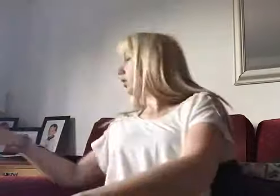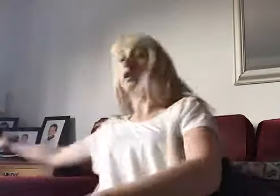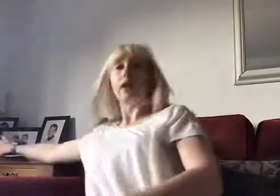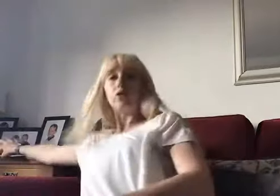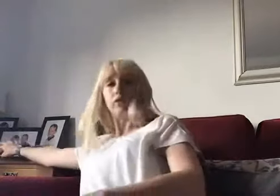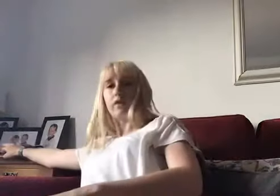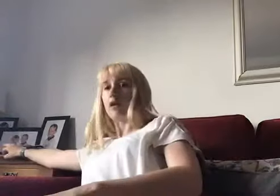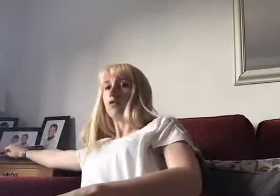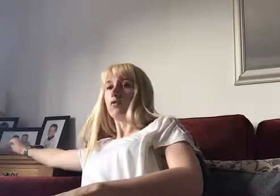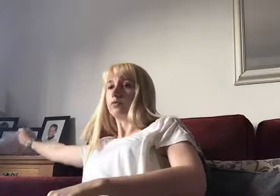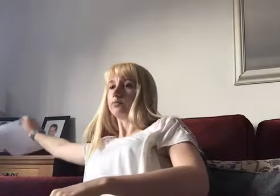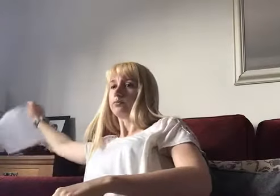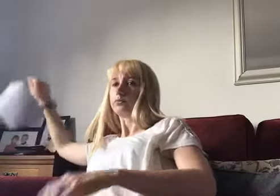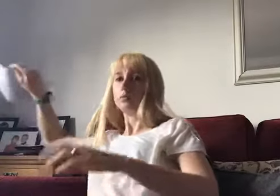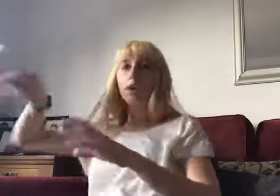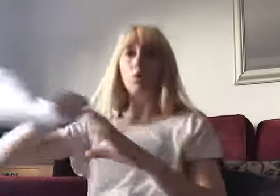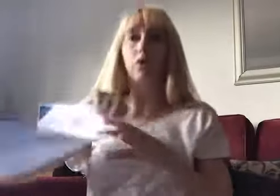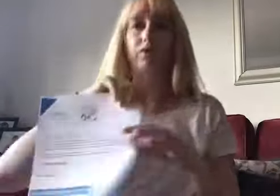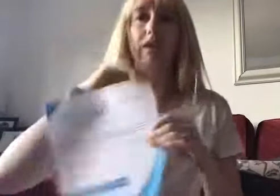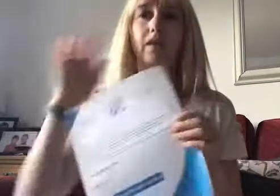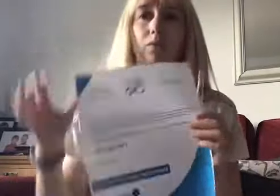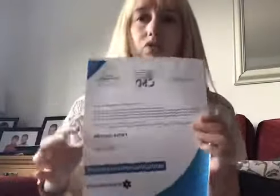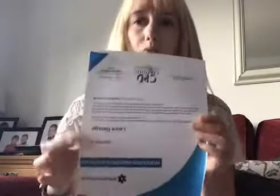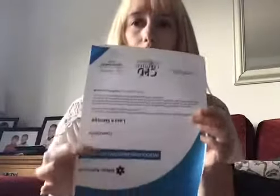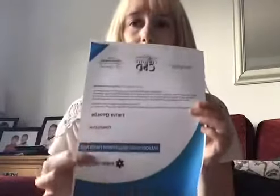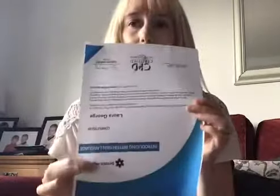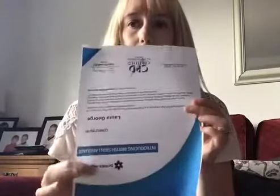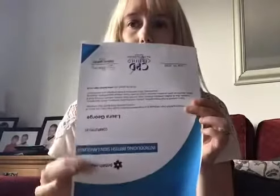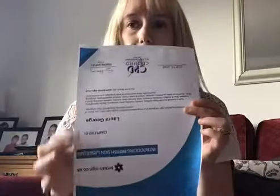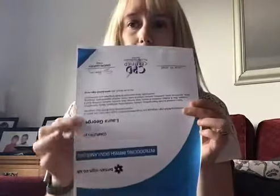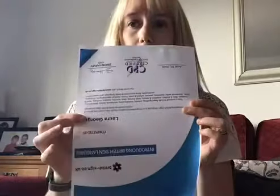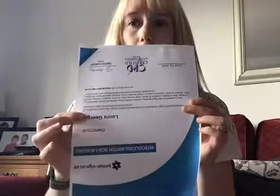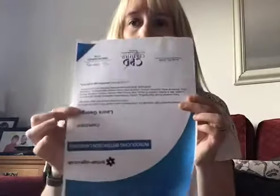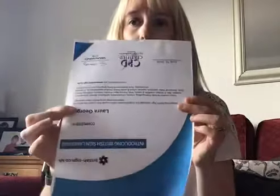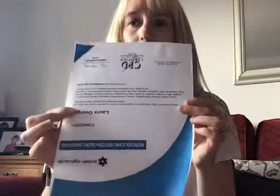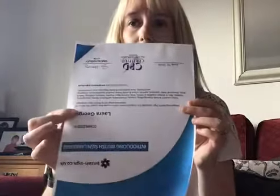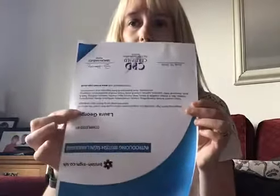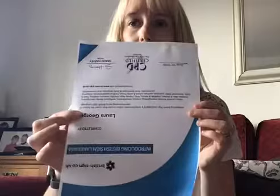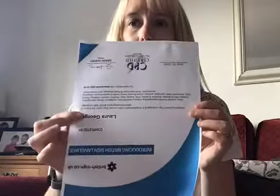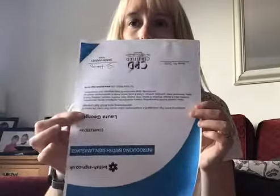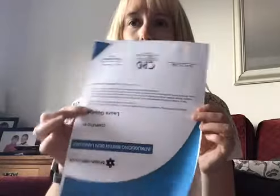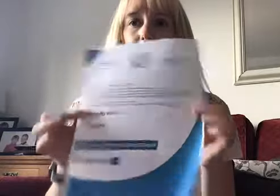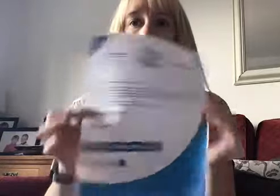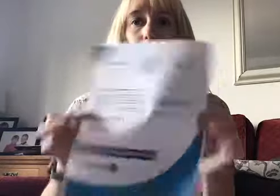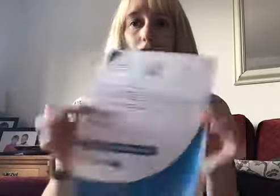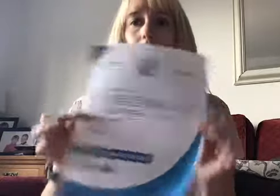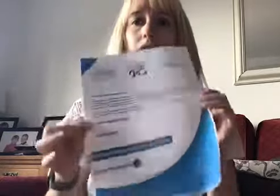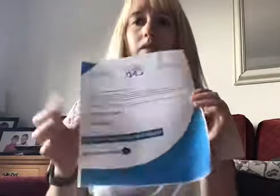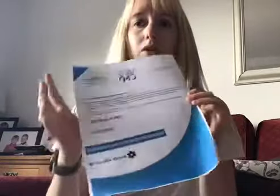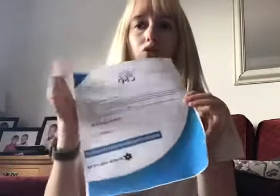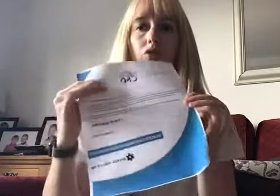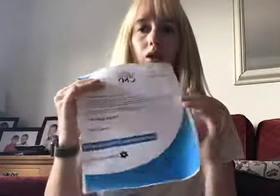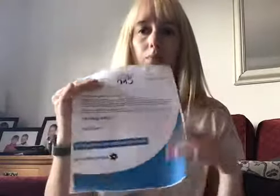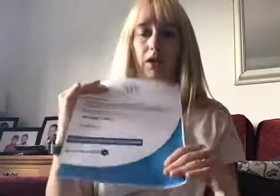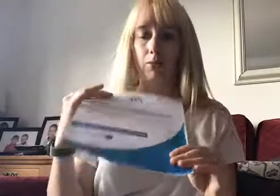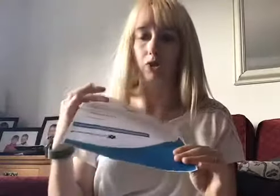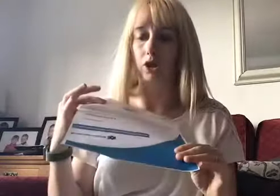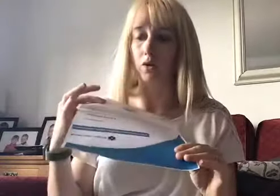get yourself one of these, which is what I did over lockdown, which is a certificate that tells people that you have